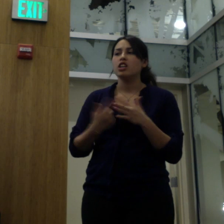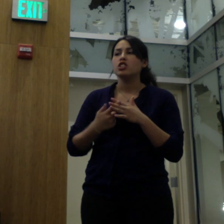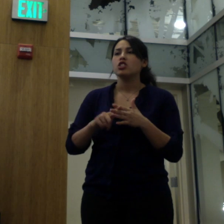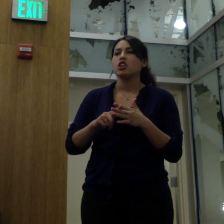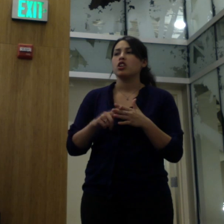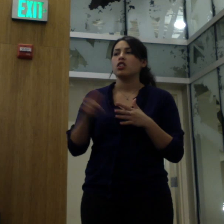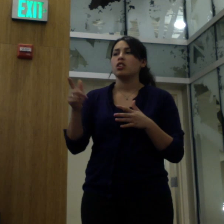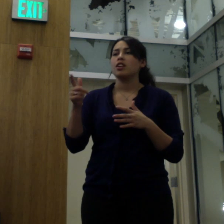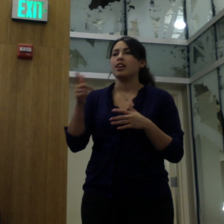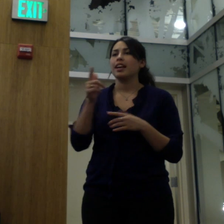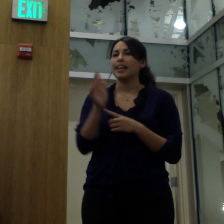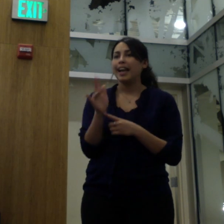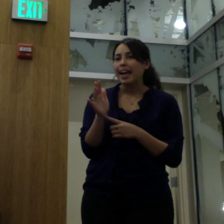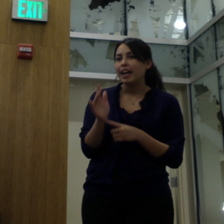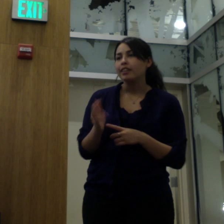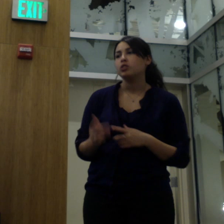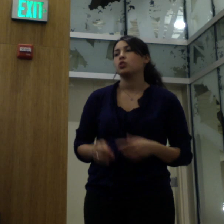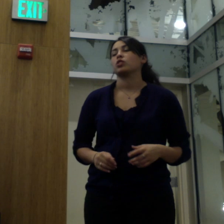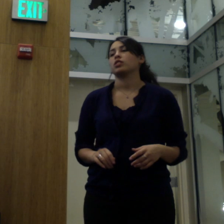little candles.